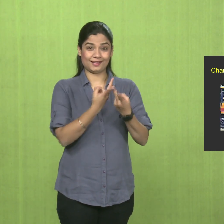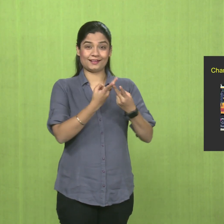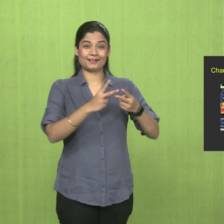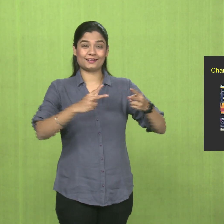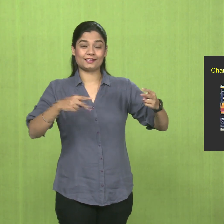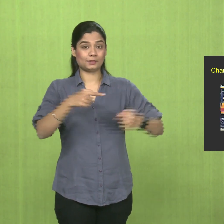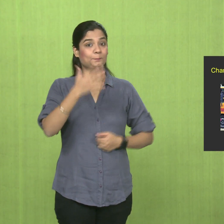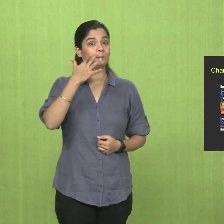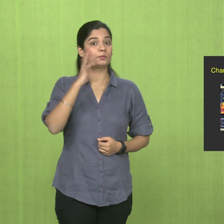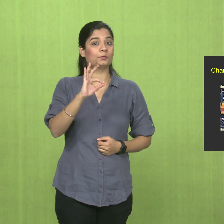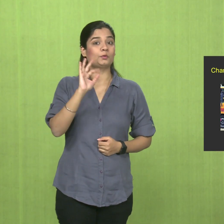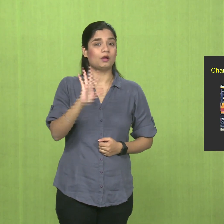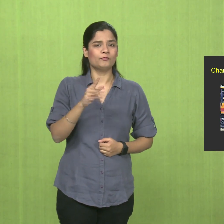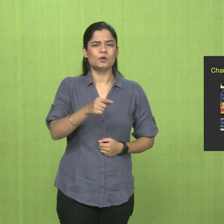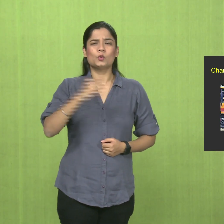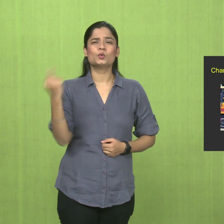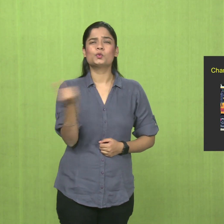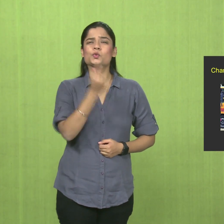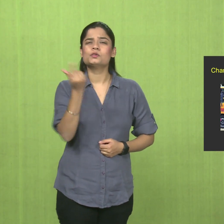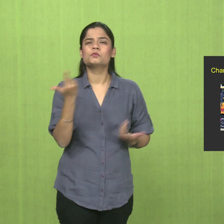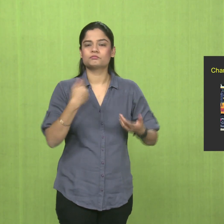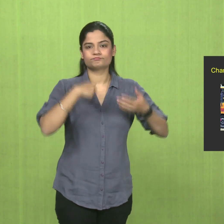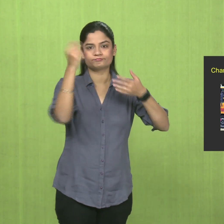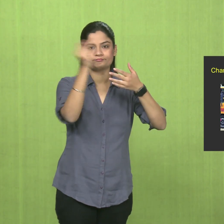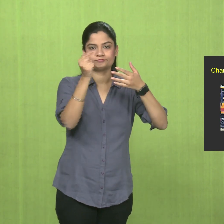There are certain characteristics of resources. First is